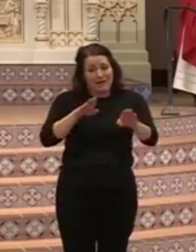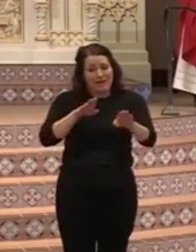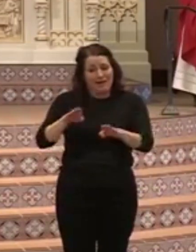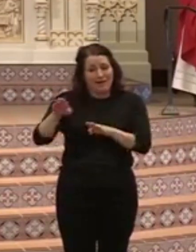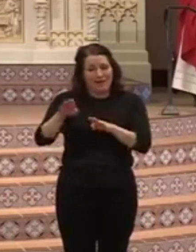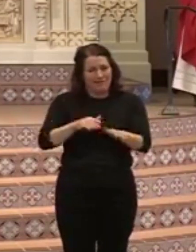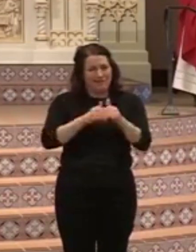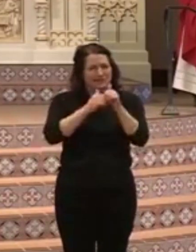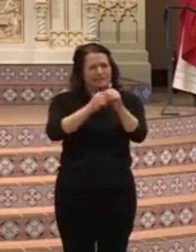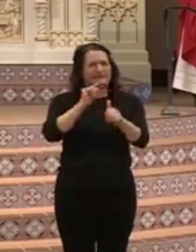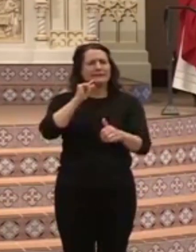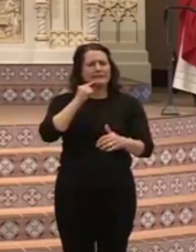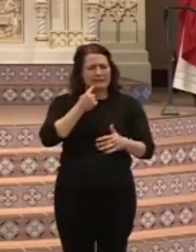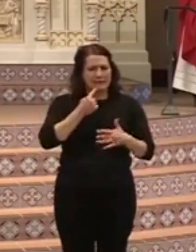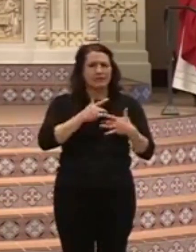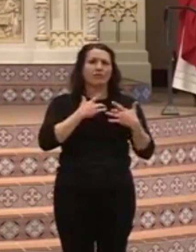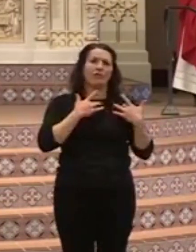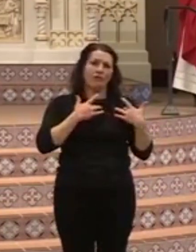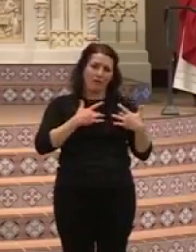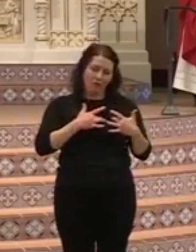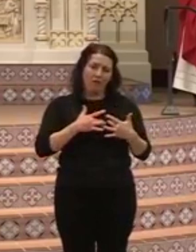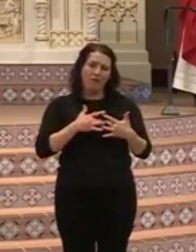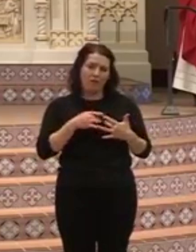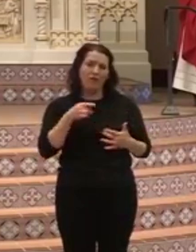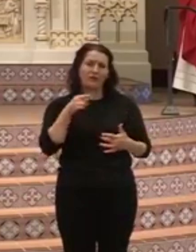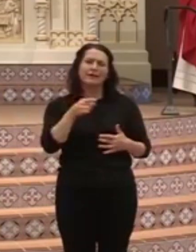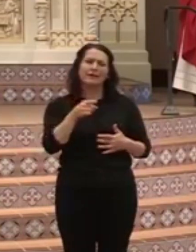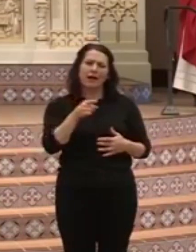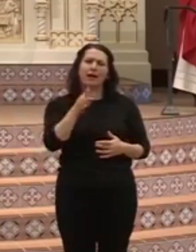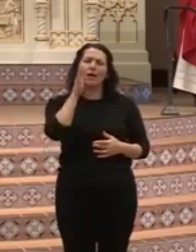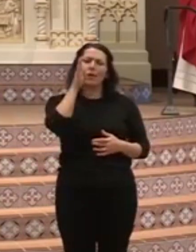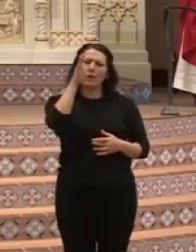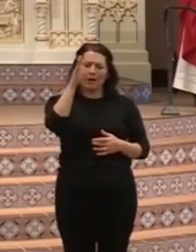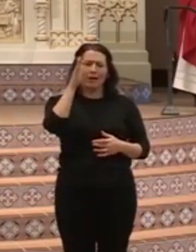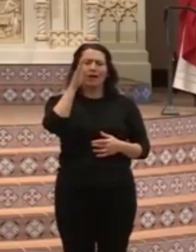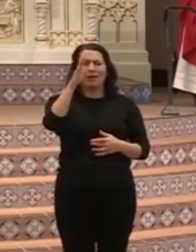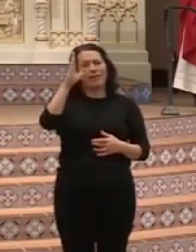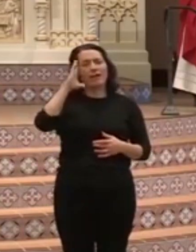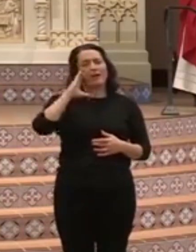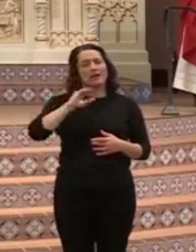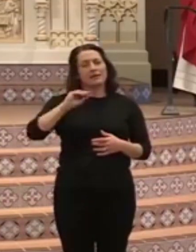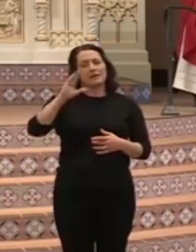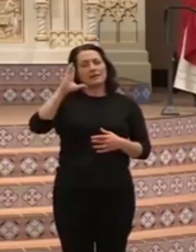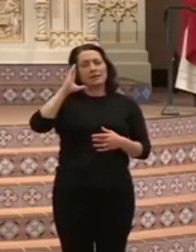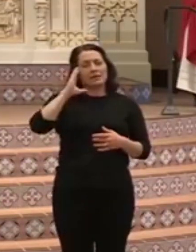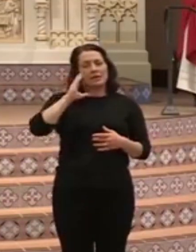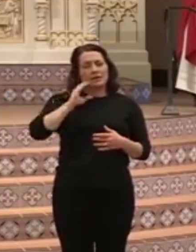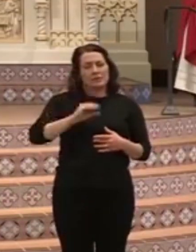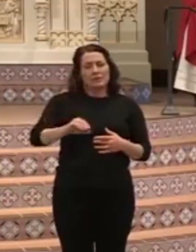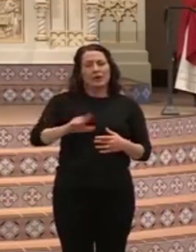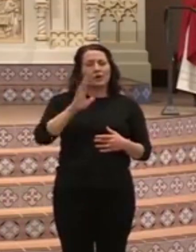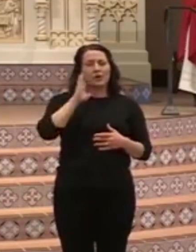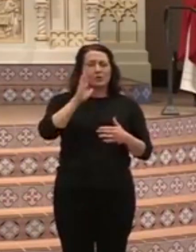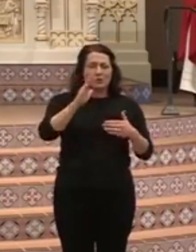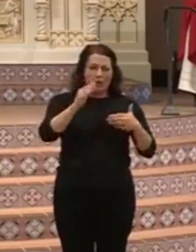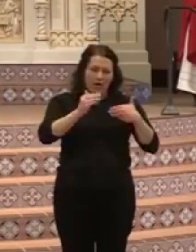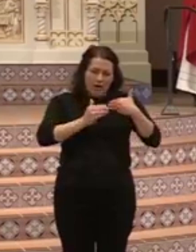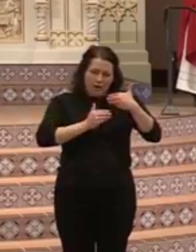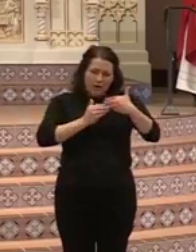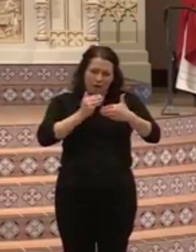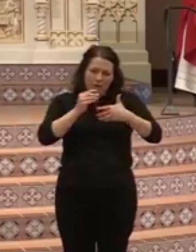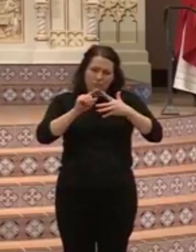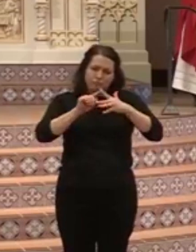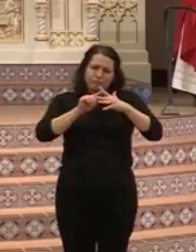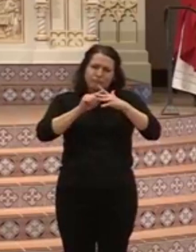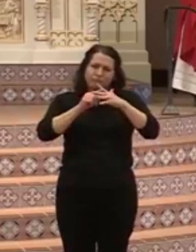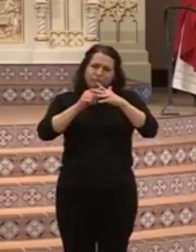of heart, they may find the way to God